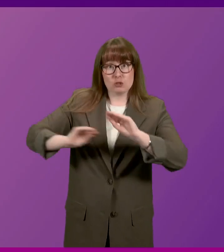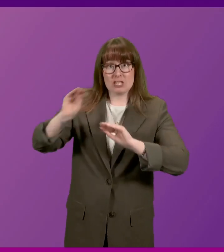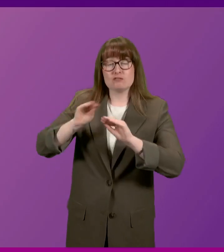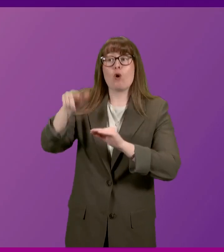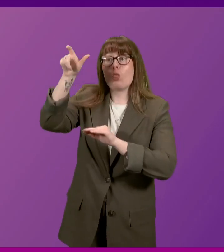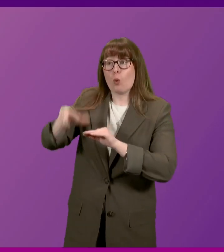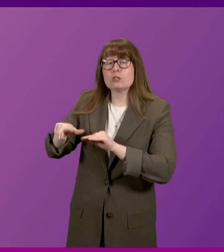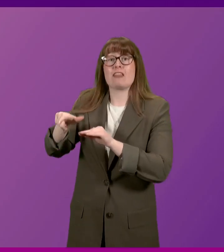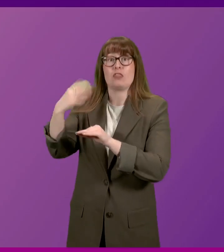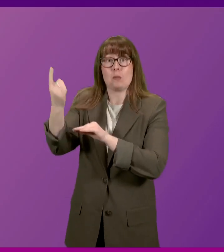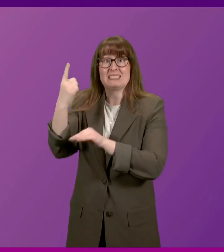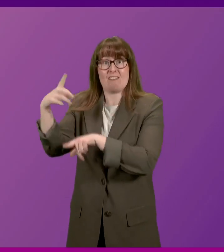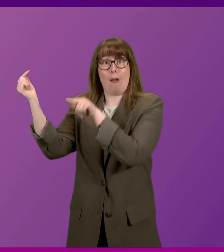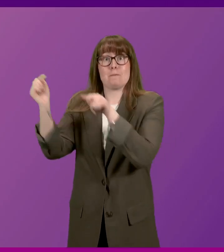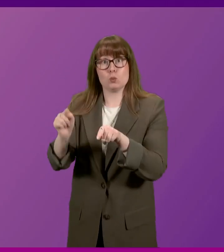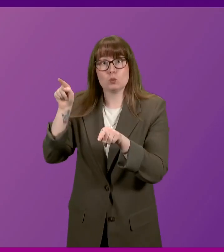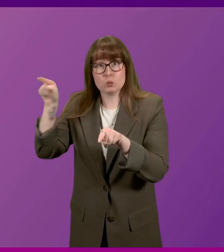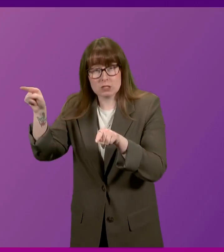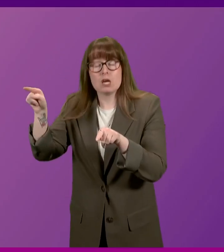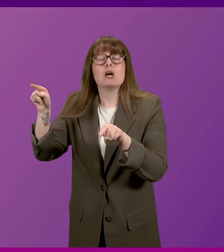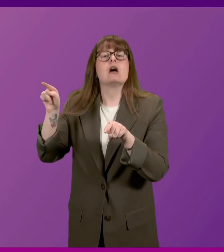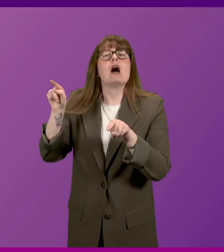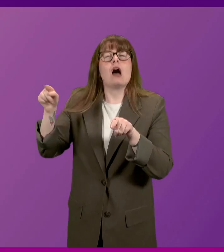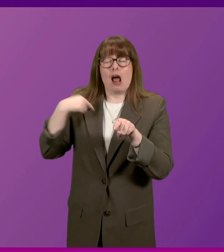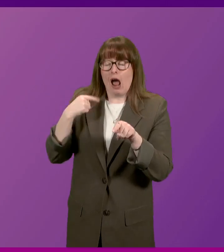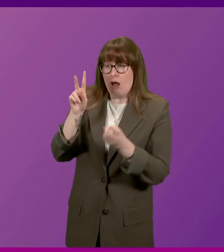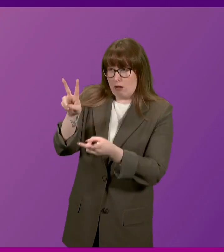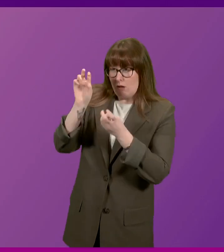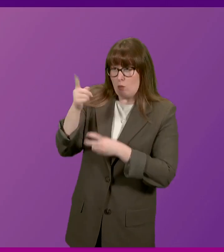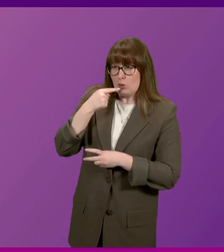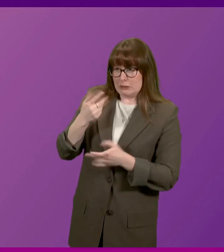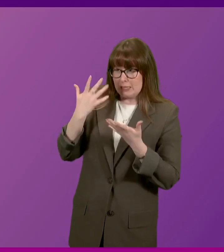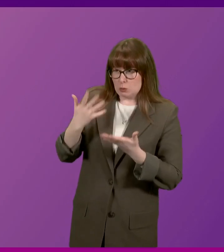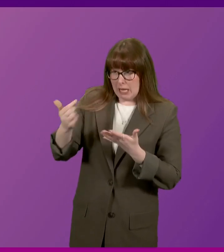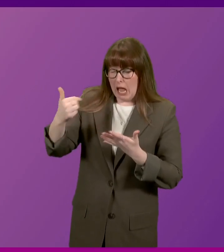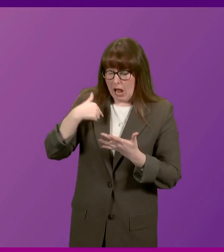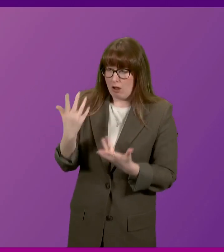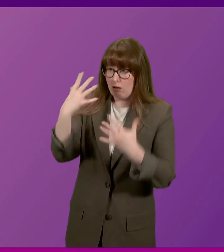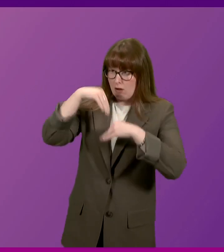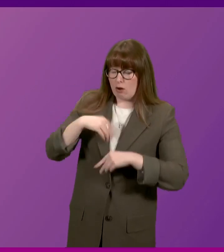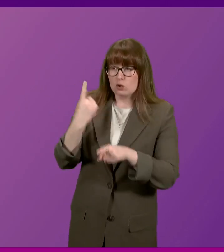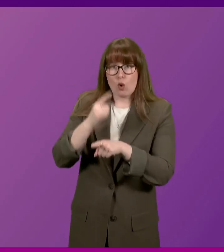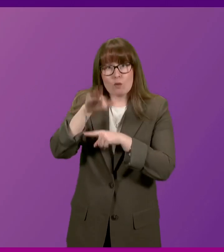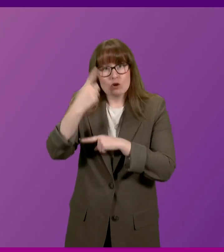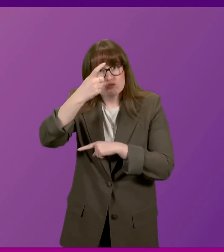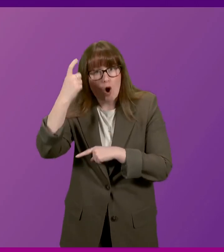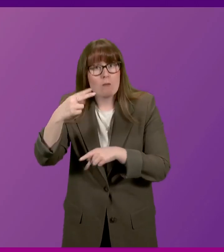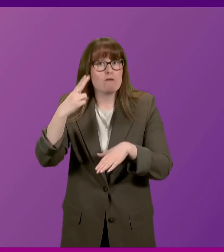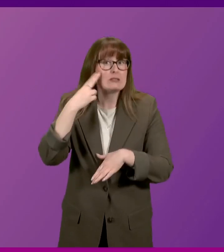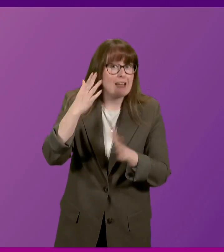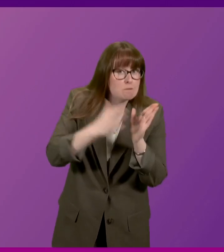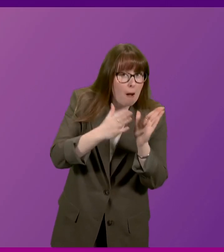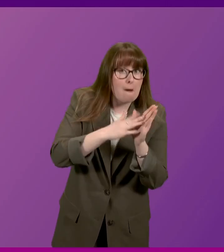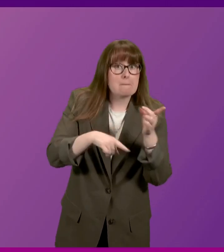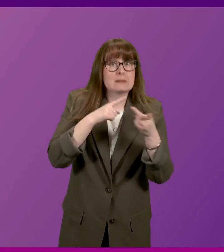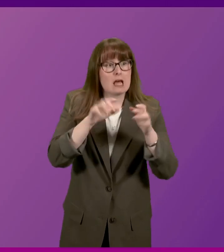perpetrators. Now, when I'm hearing what you're saying today, I'm listening about trauma for deaf mothers, for